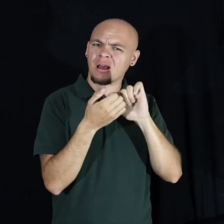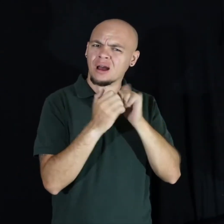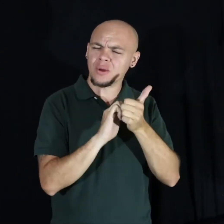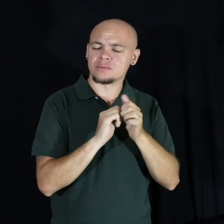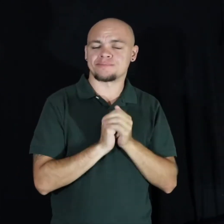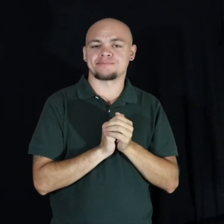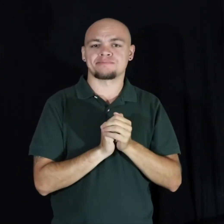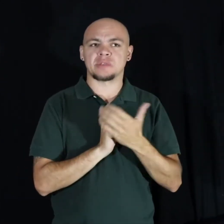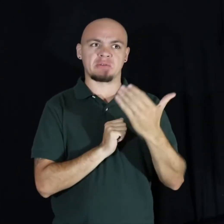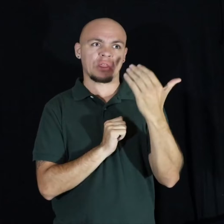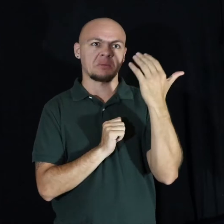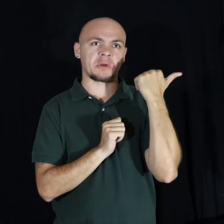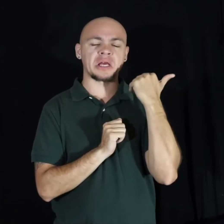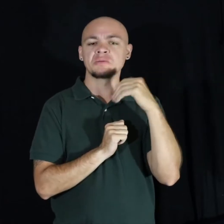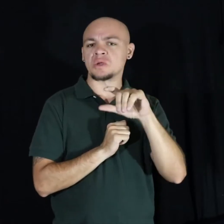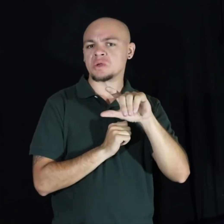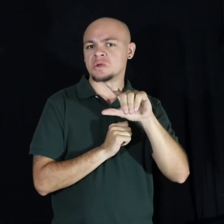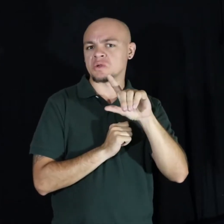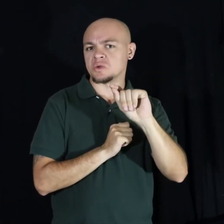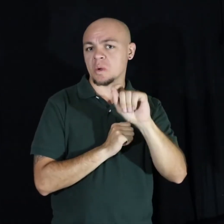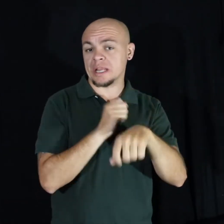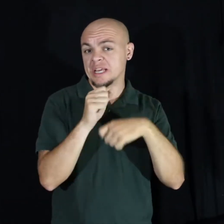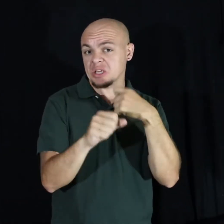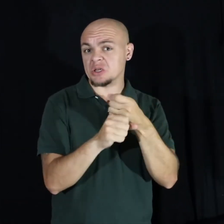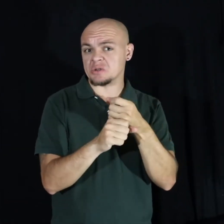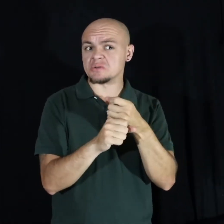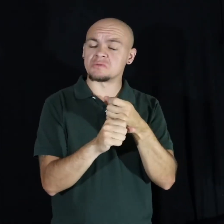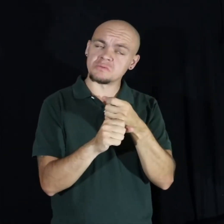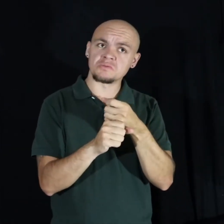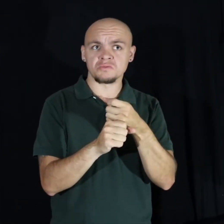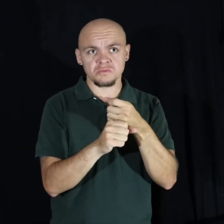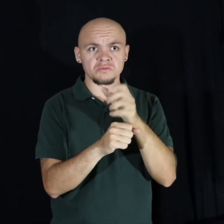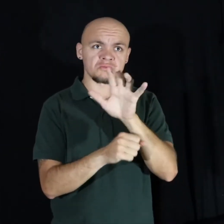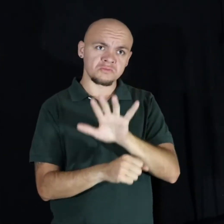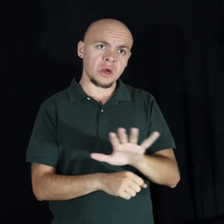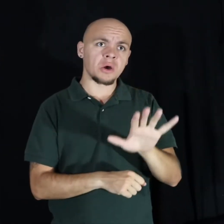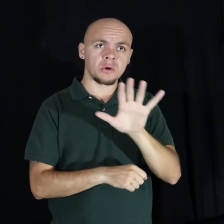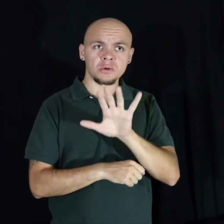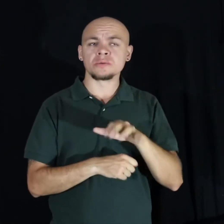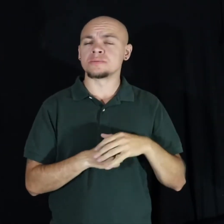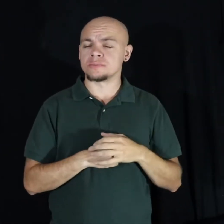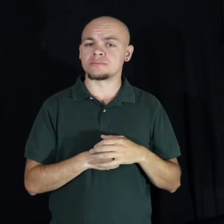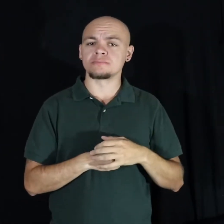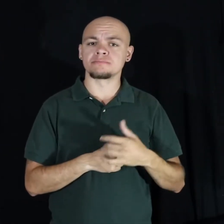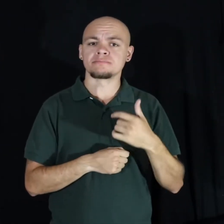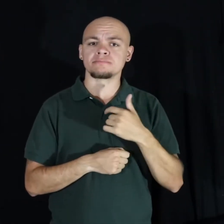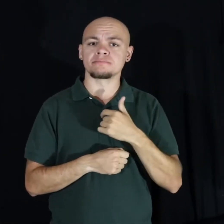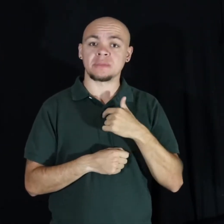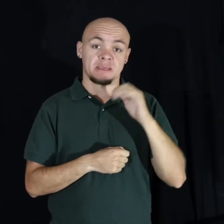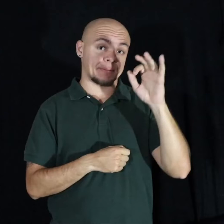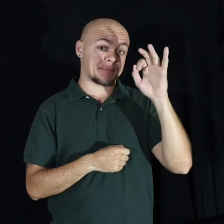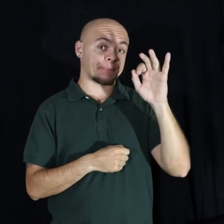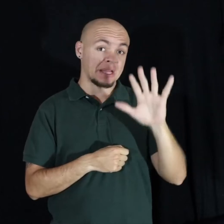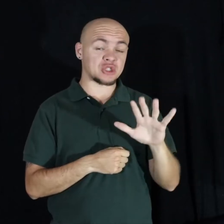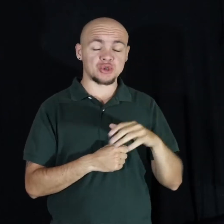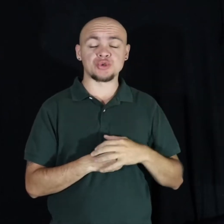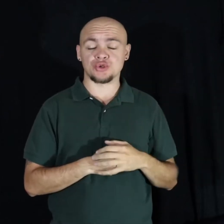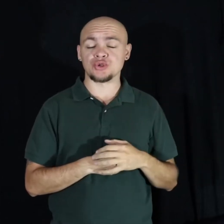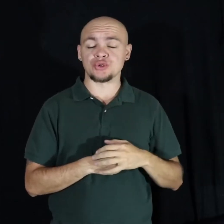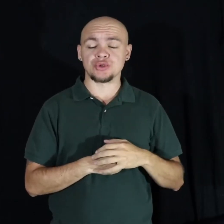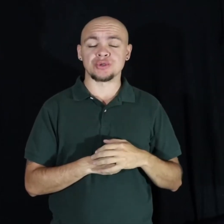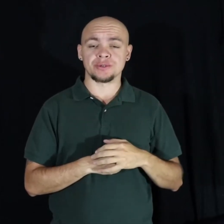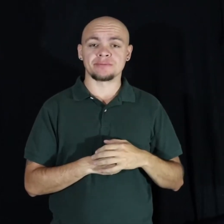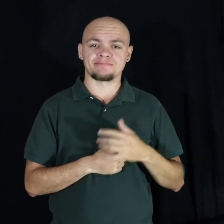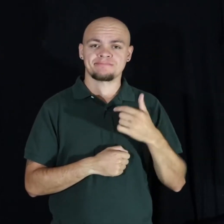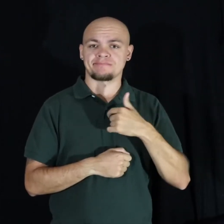For the past 20 years or so, for the better part of the last 20 years, I've been a pastor. I'm